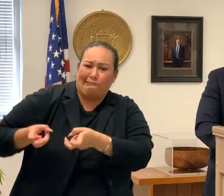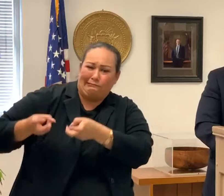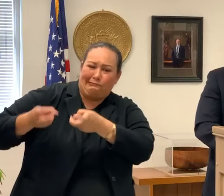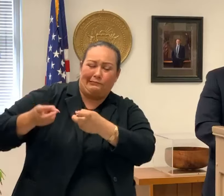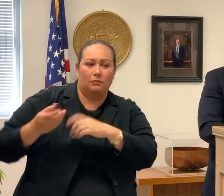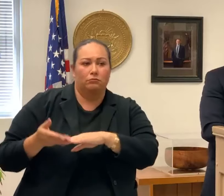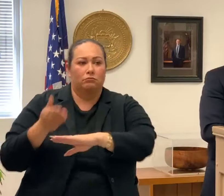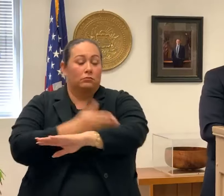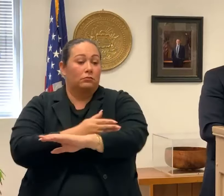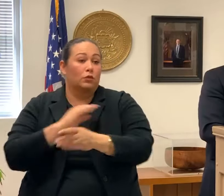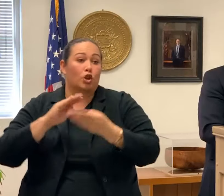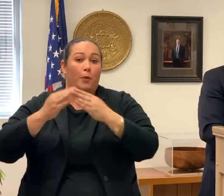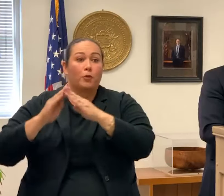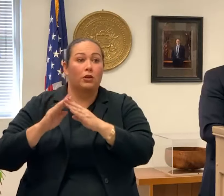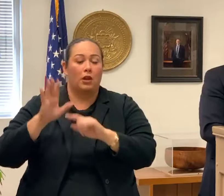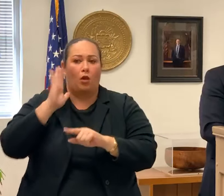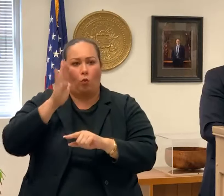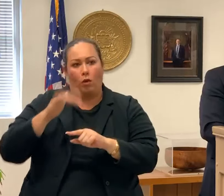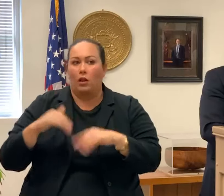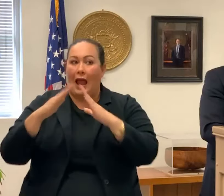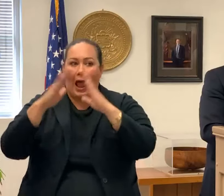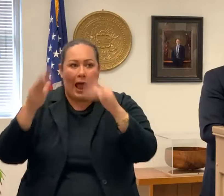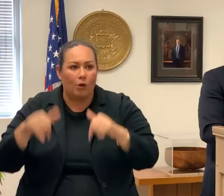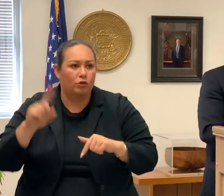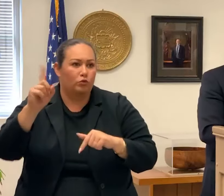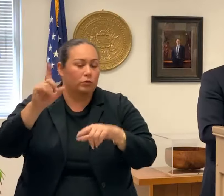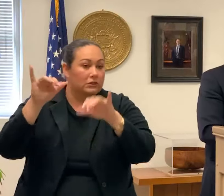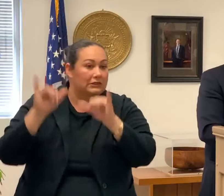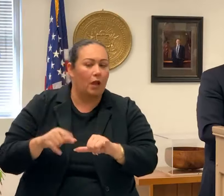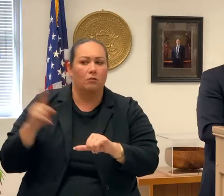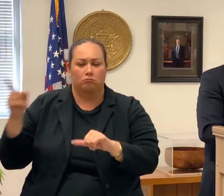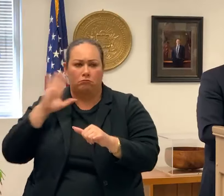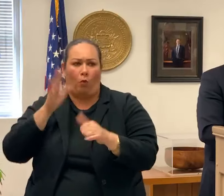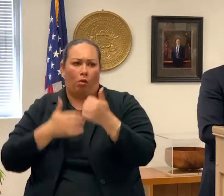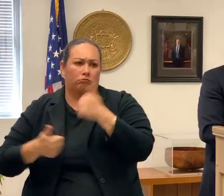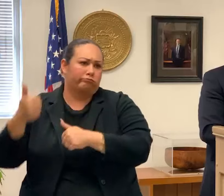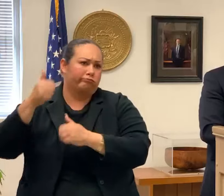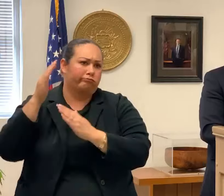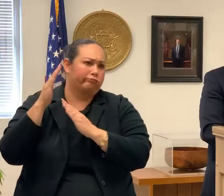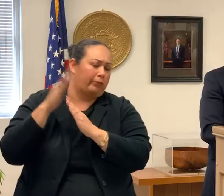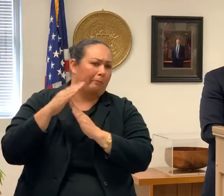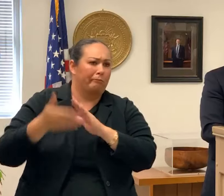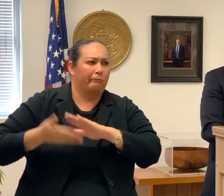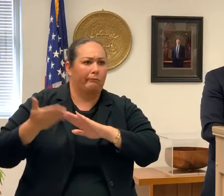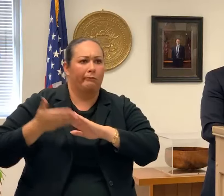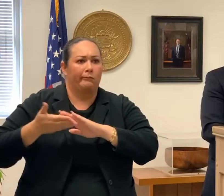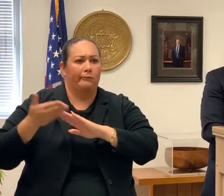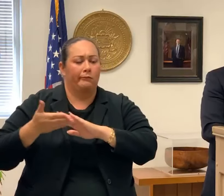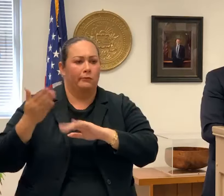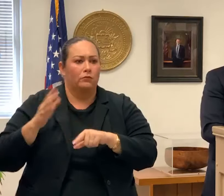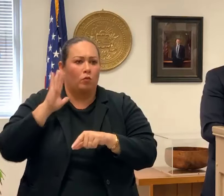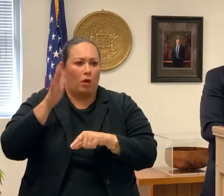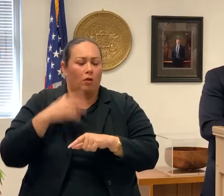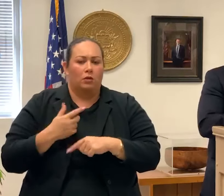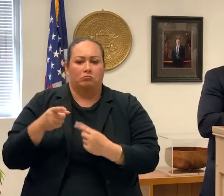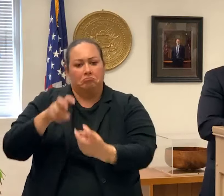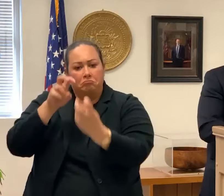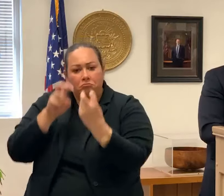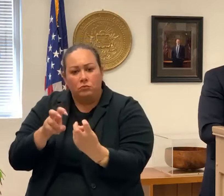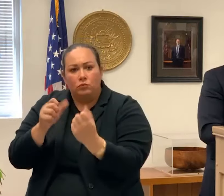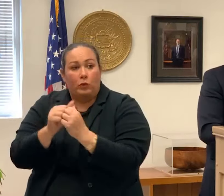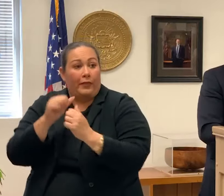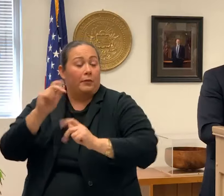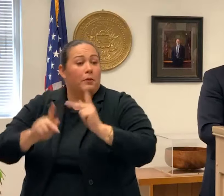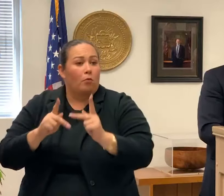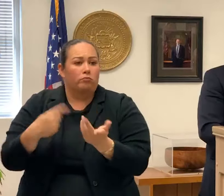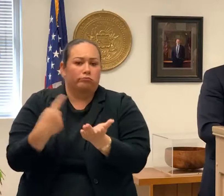housing. And he has many solutions for the people, but he is closest. He is closest to the needs of individuals one by one and has the heart